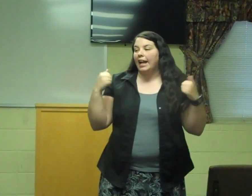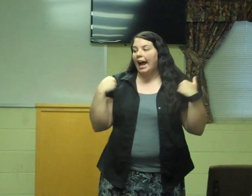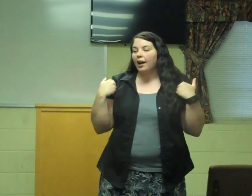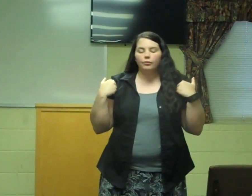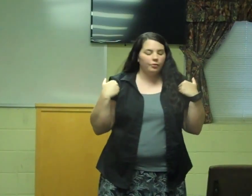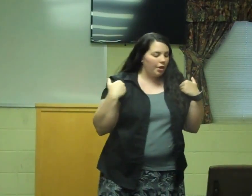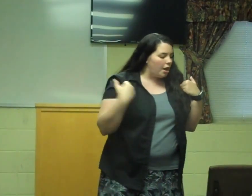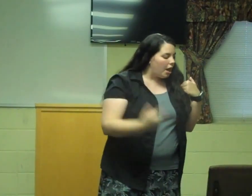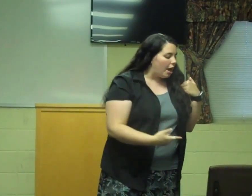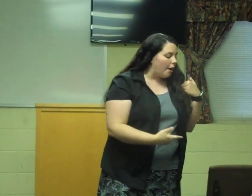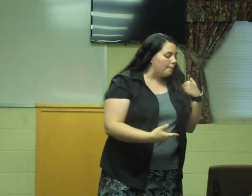can have.